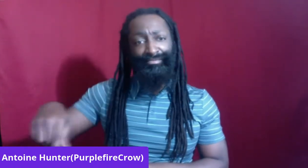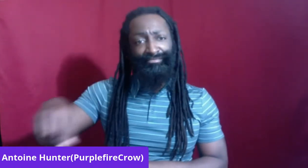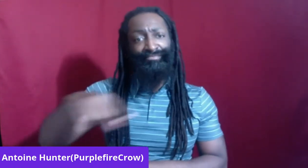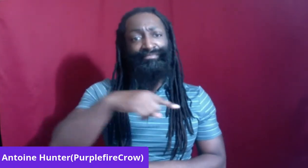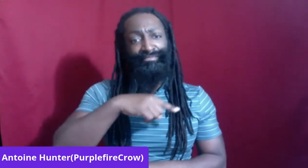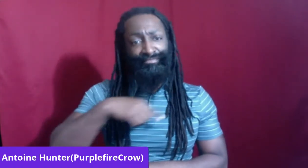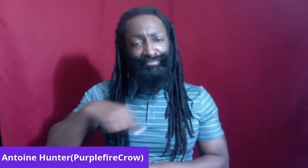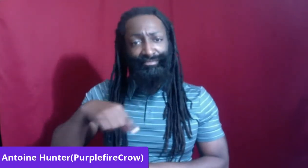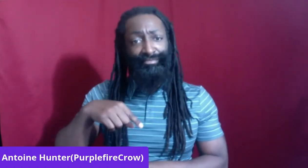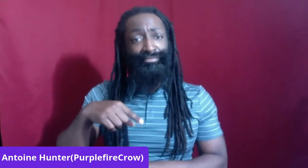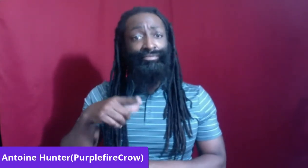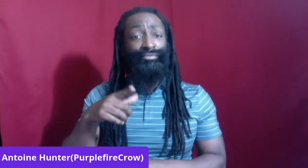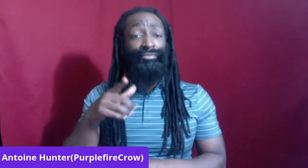here in Oakland, California.